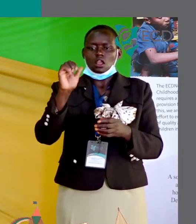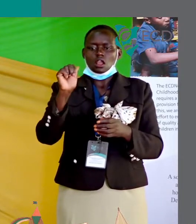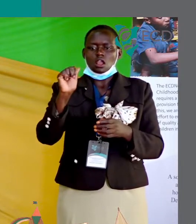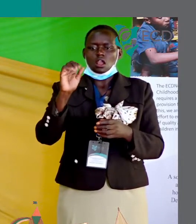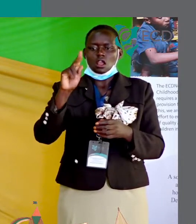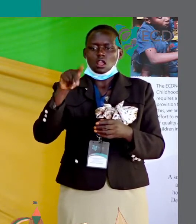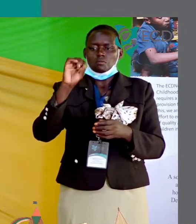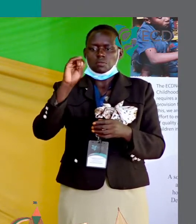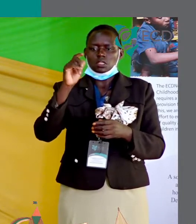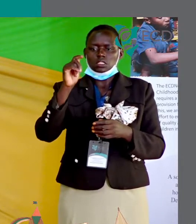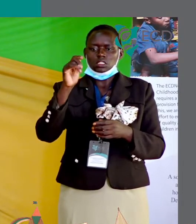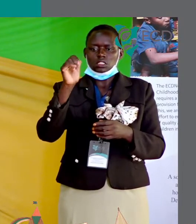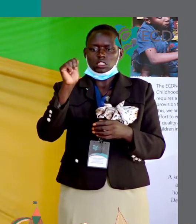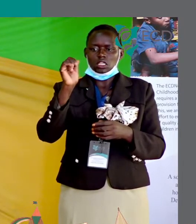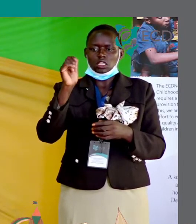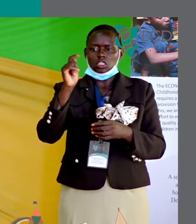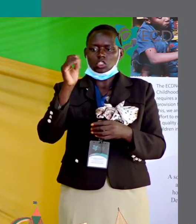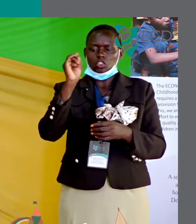So we provide